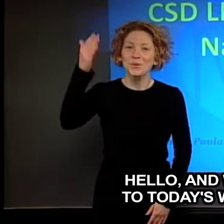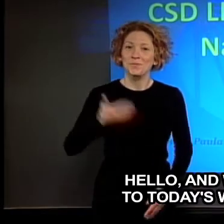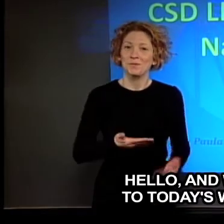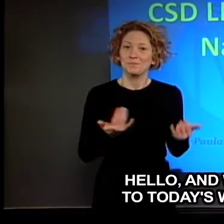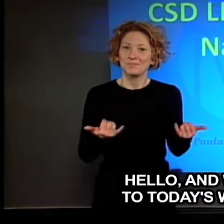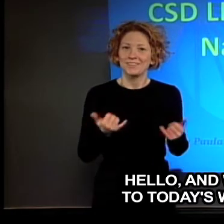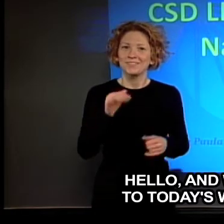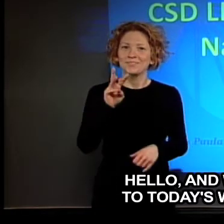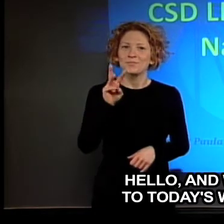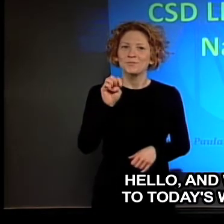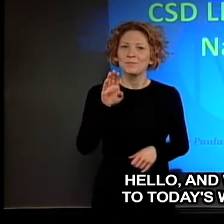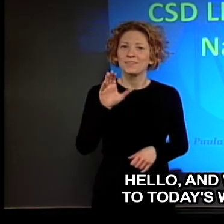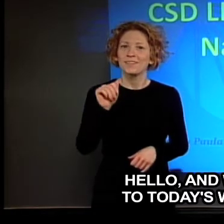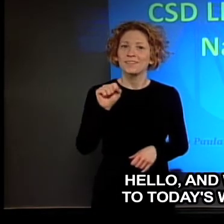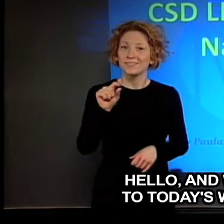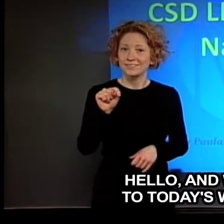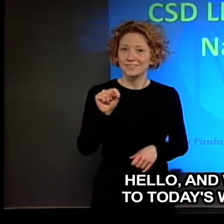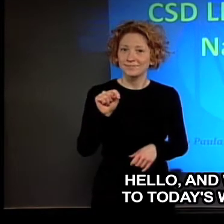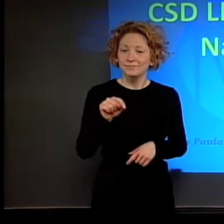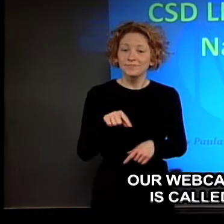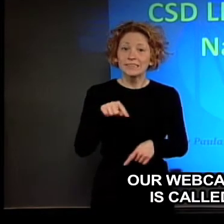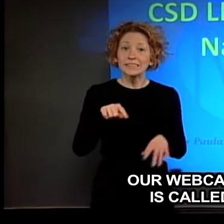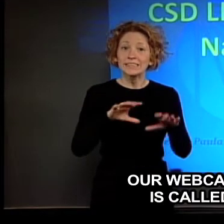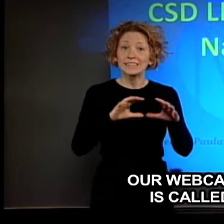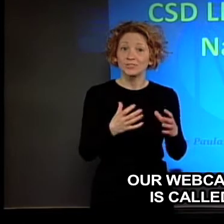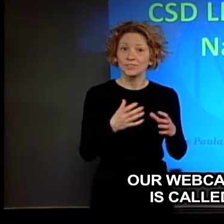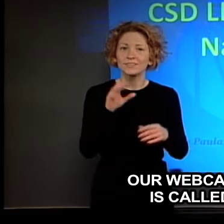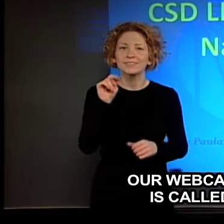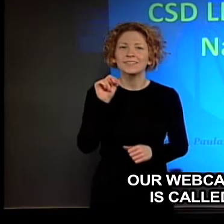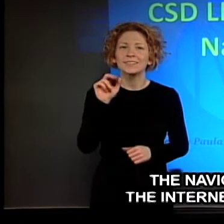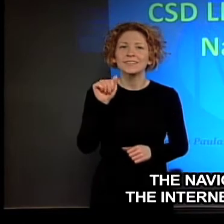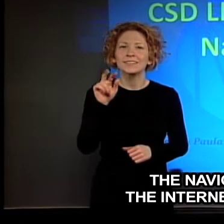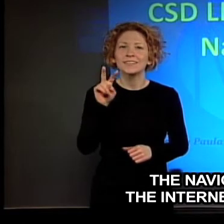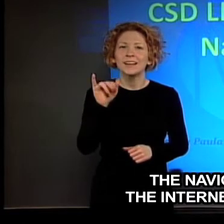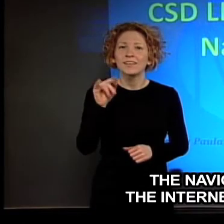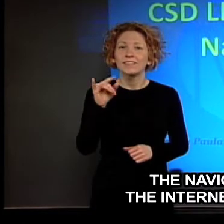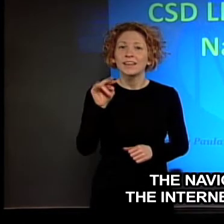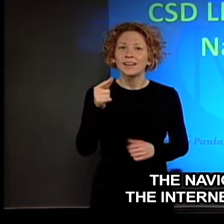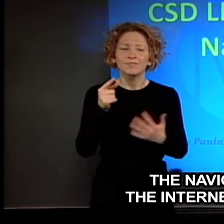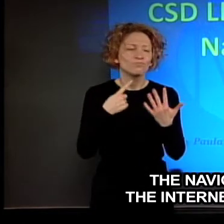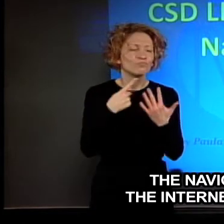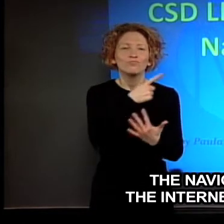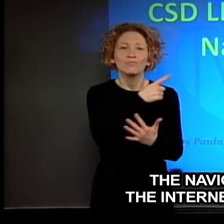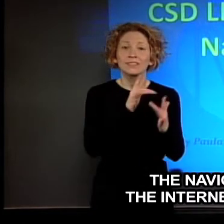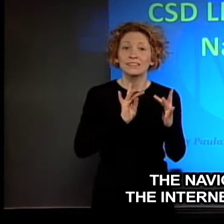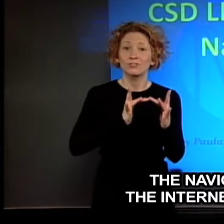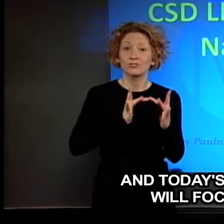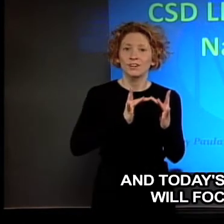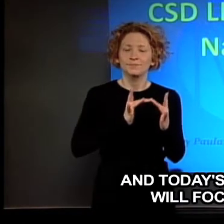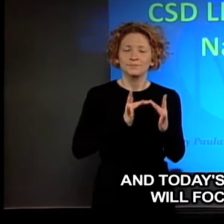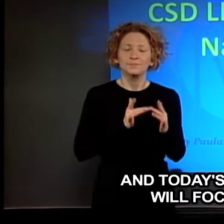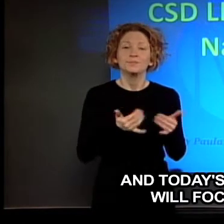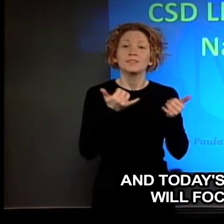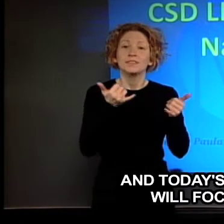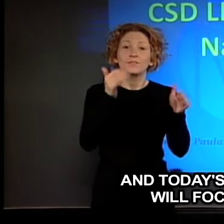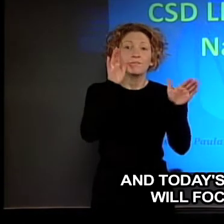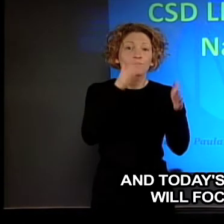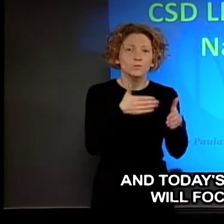and welcome to today's webcast. Our webcast today is called with the Navigating the Internet series, and today's webcast will focus